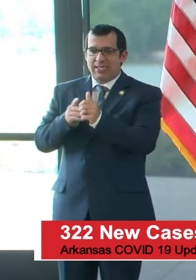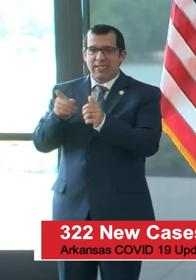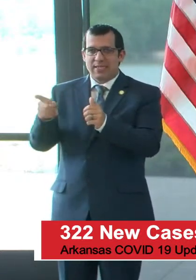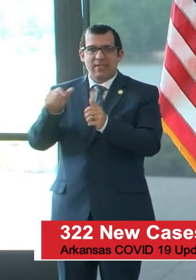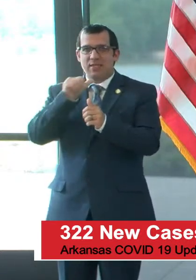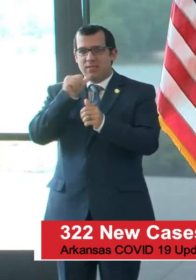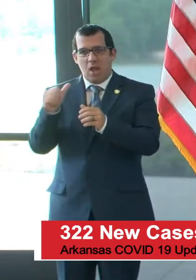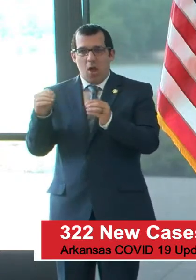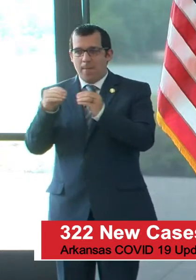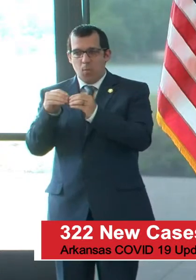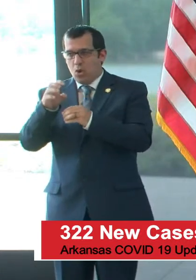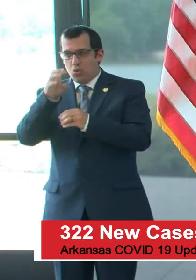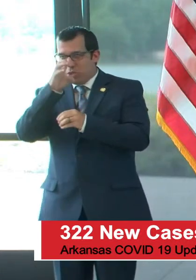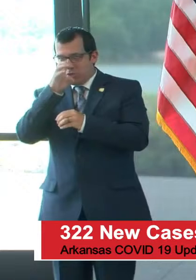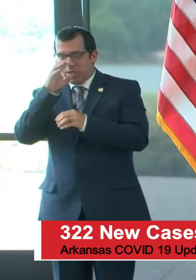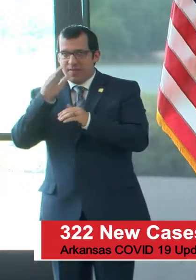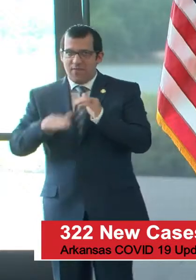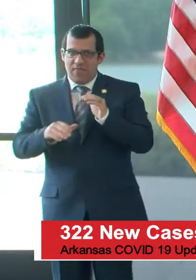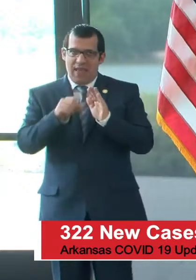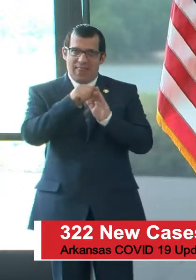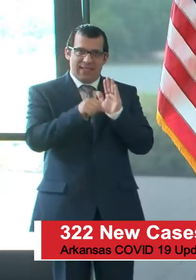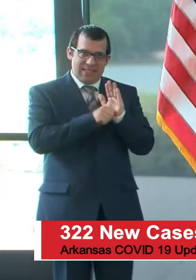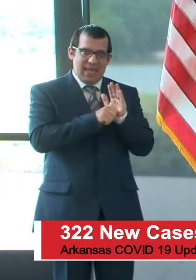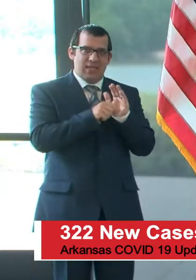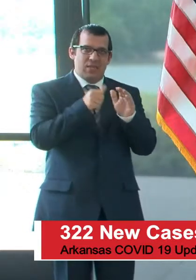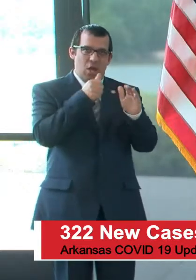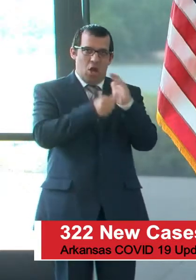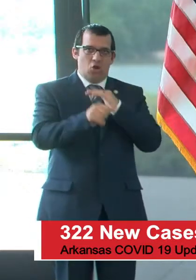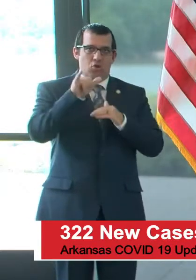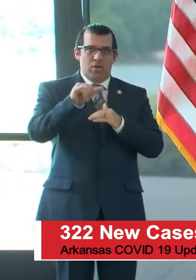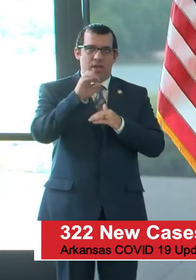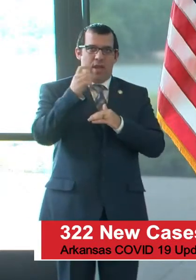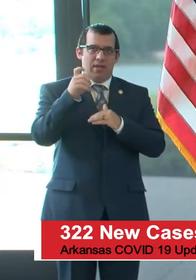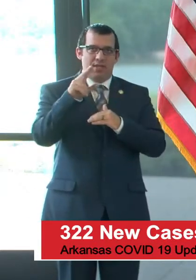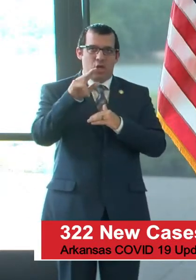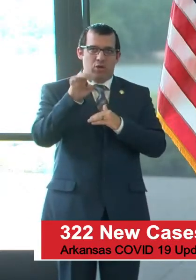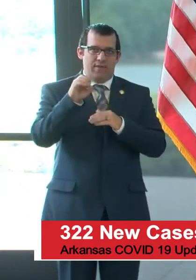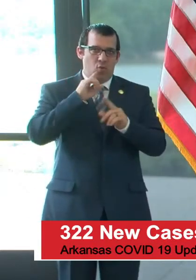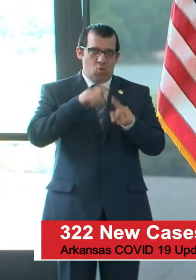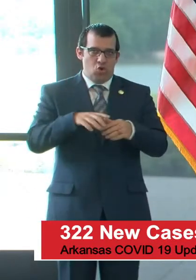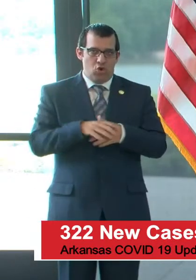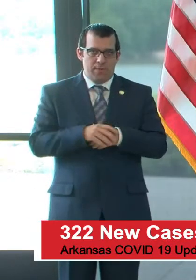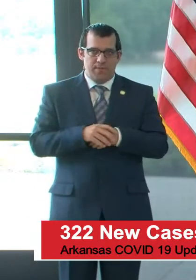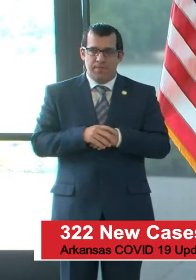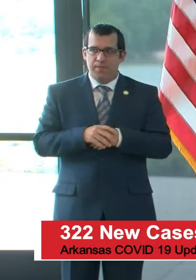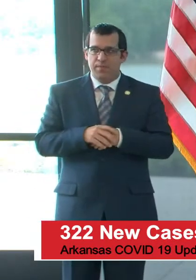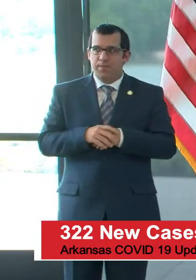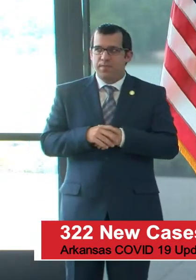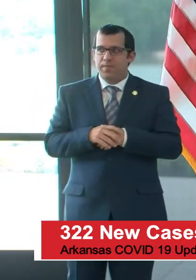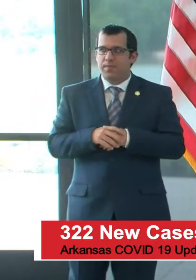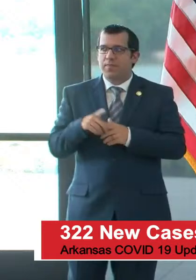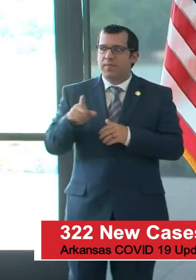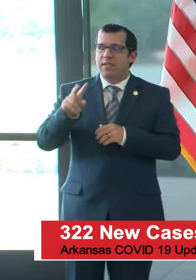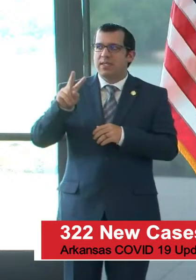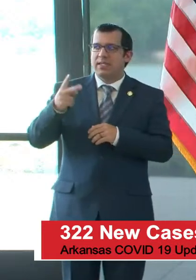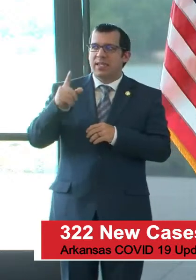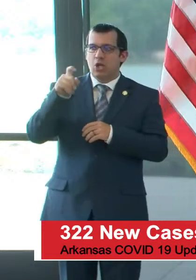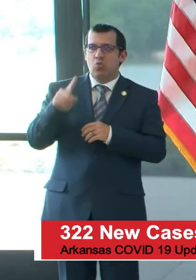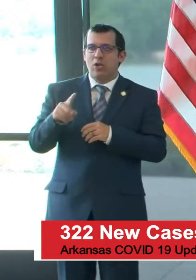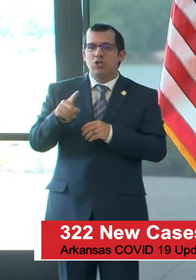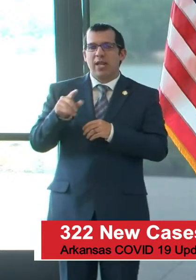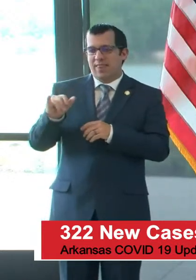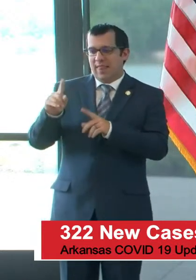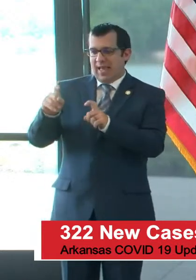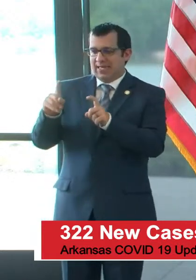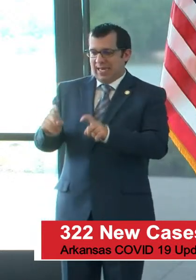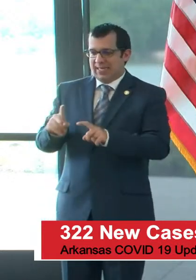more restrictive than the states under the executive order. And second question, how does testing differ